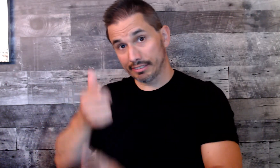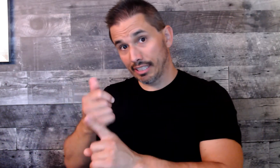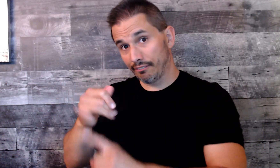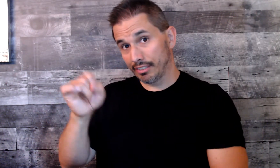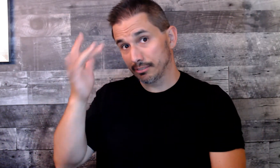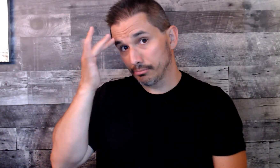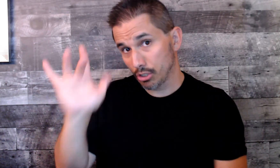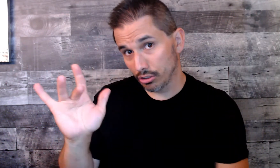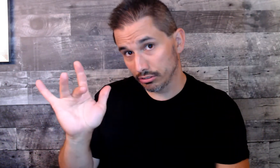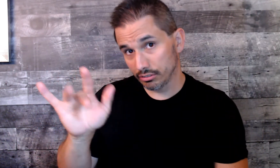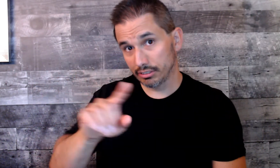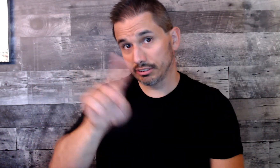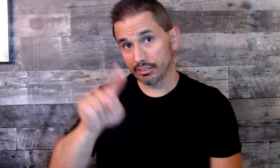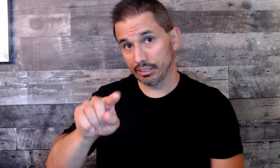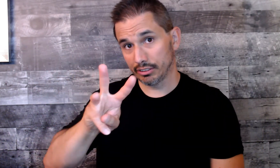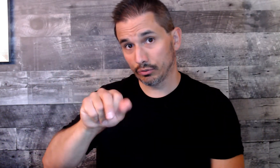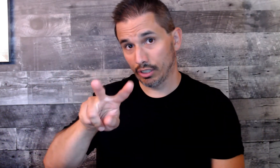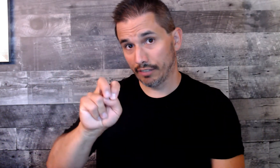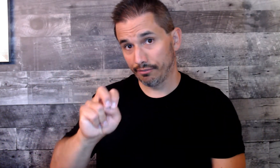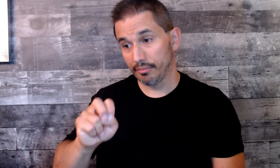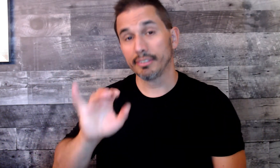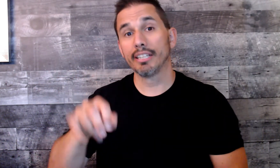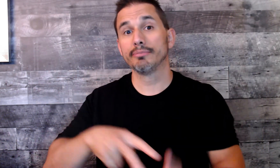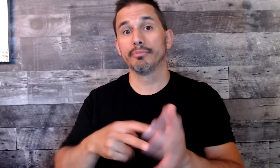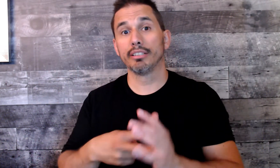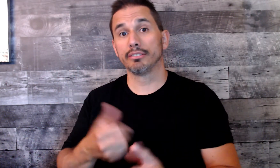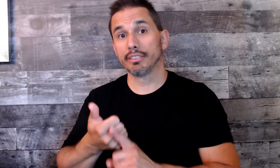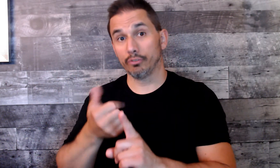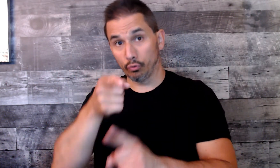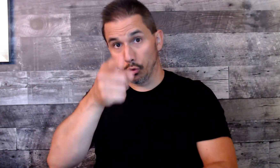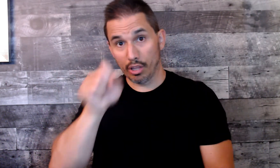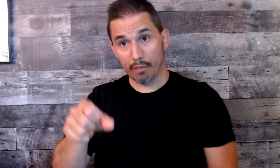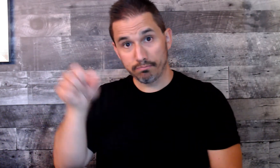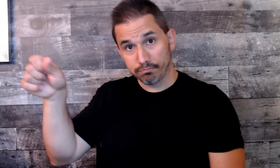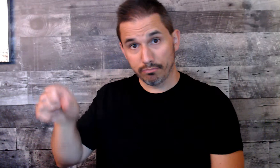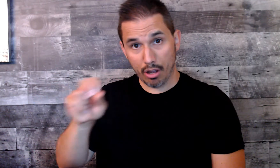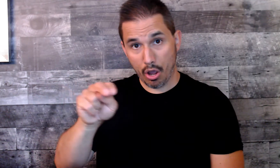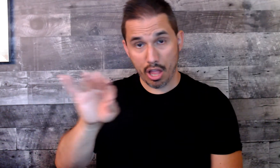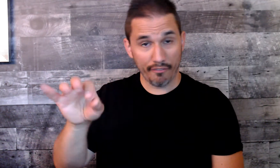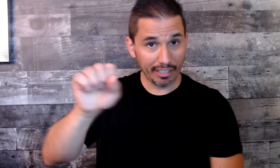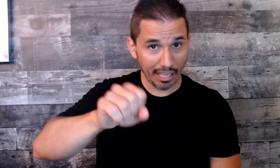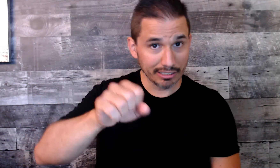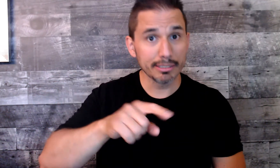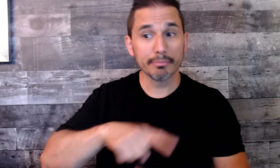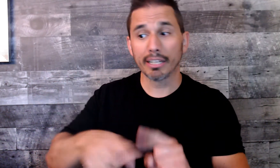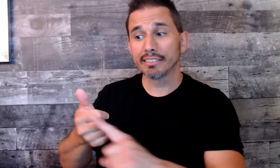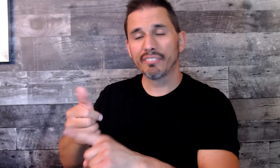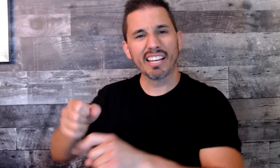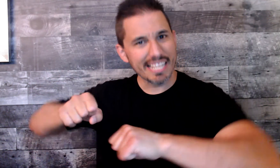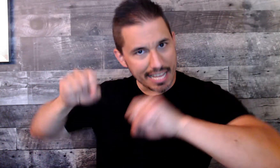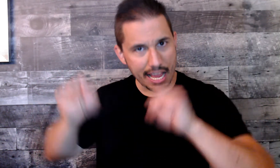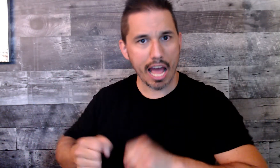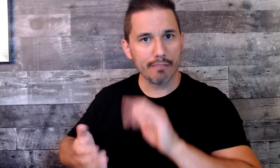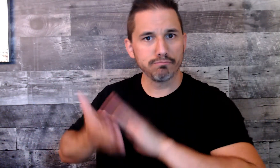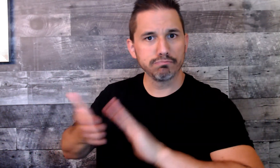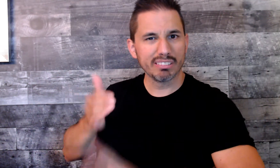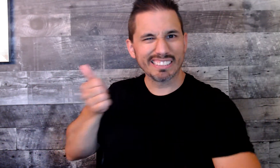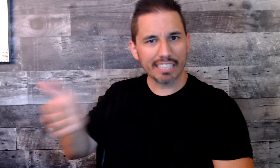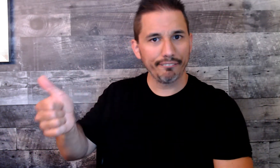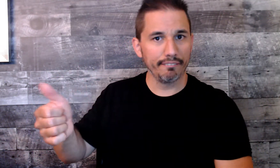the weather since it's going to be raining outside. Because this is a smart switch, it uses Z-Wave technology, so you can manually turn it on